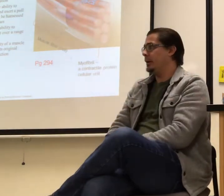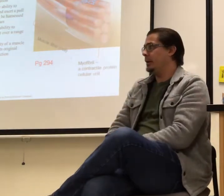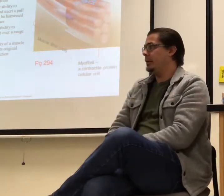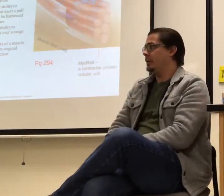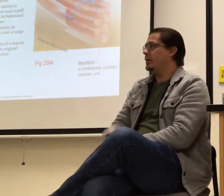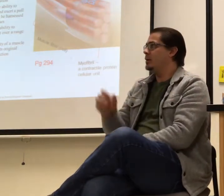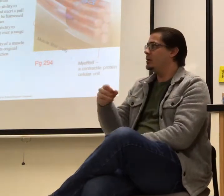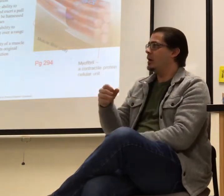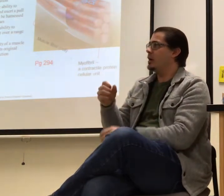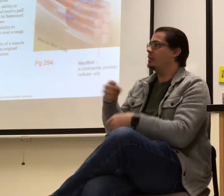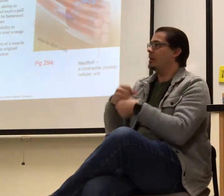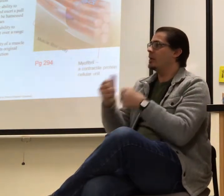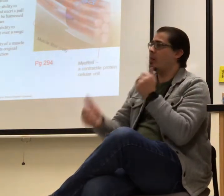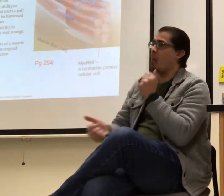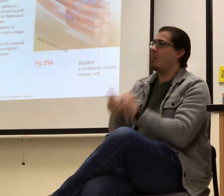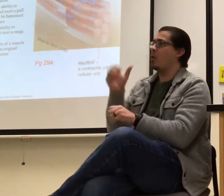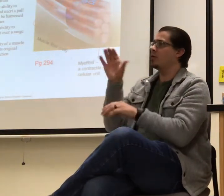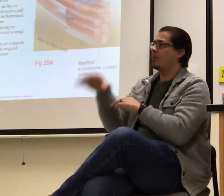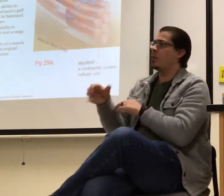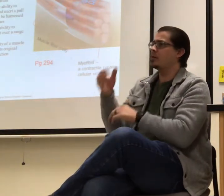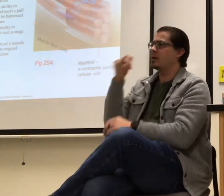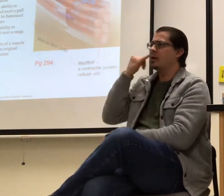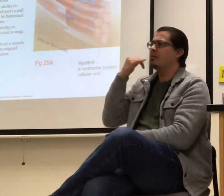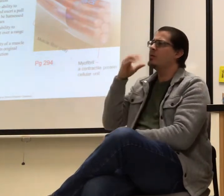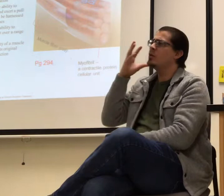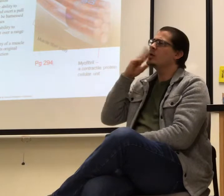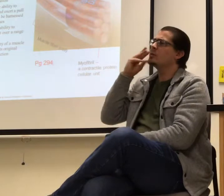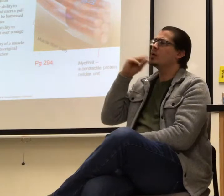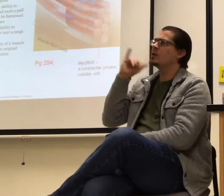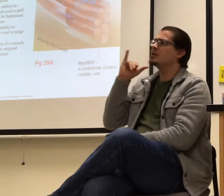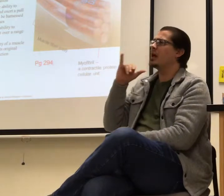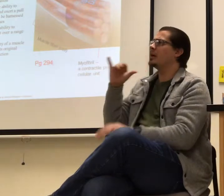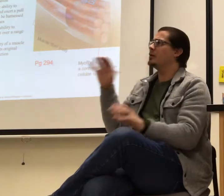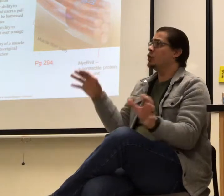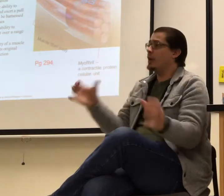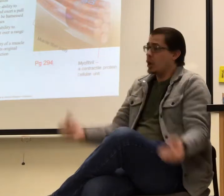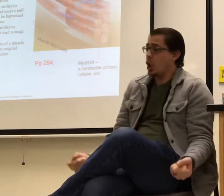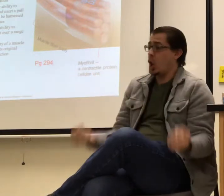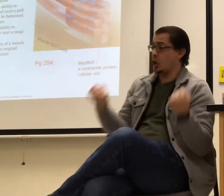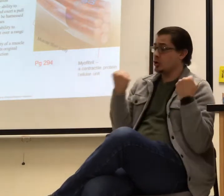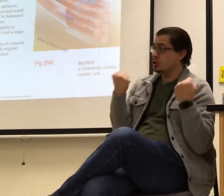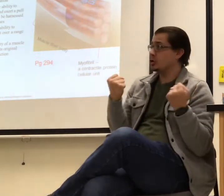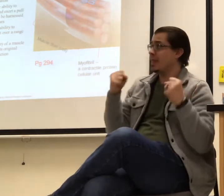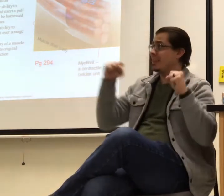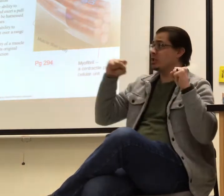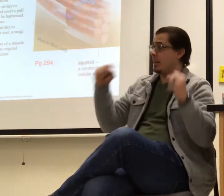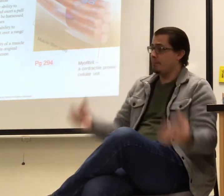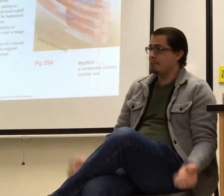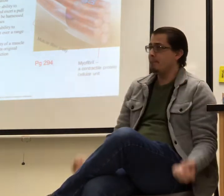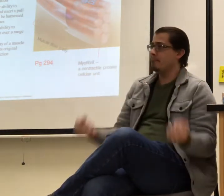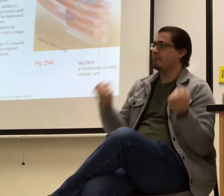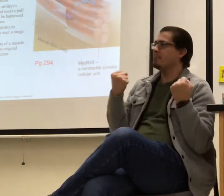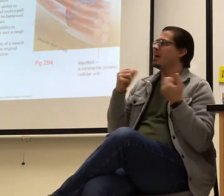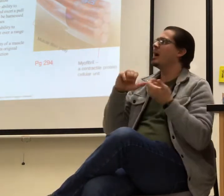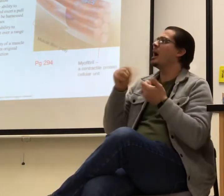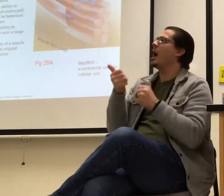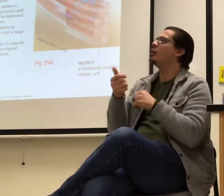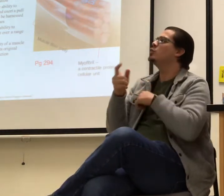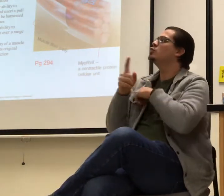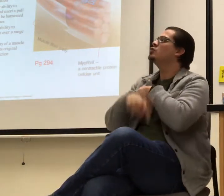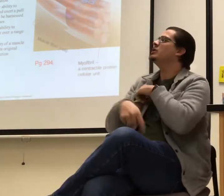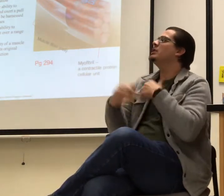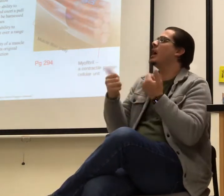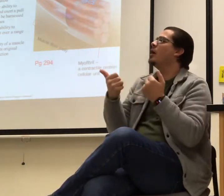where you can generate the most force. Like if you ever had the experience of like doing curls in the gym, and how do you cheat? You kind of